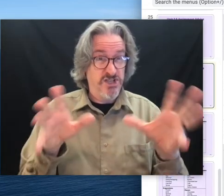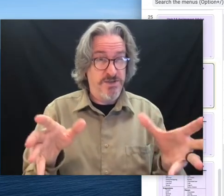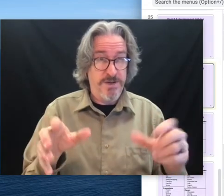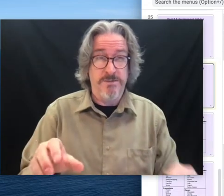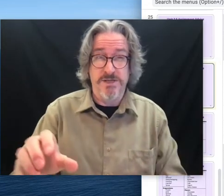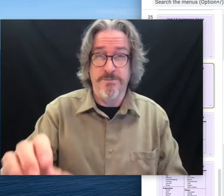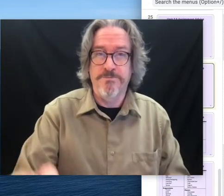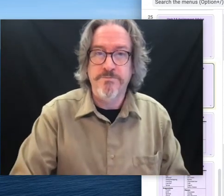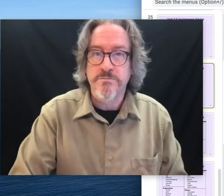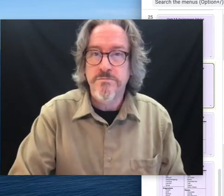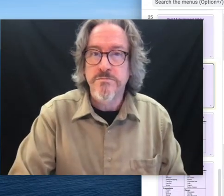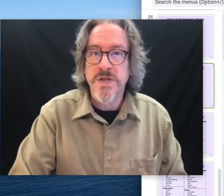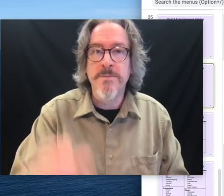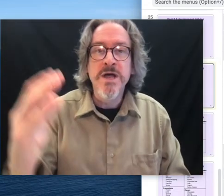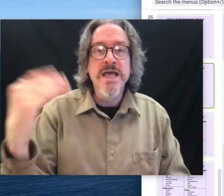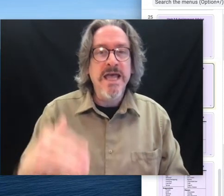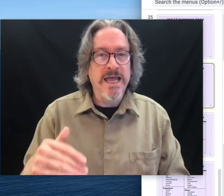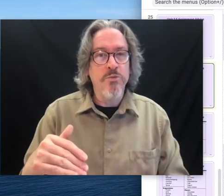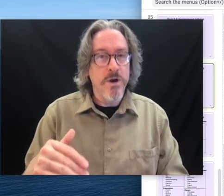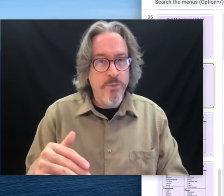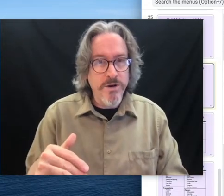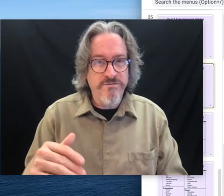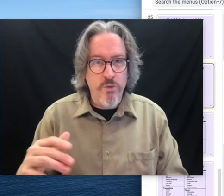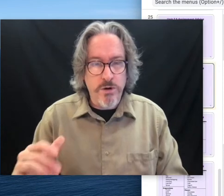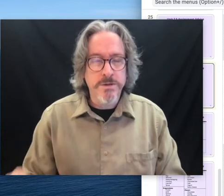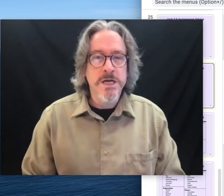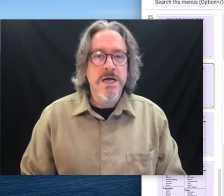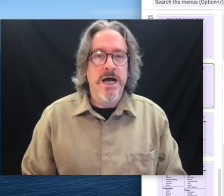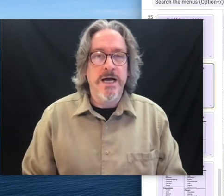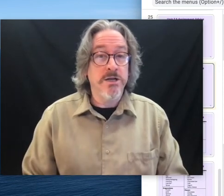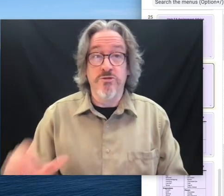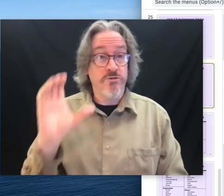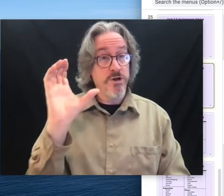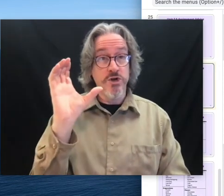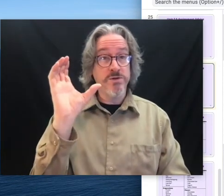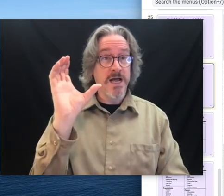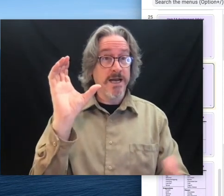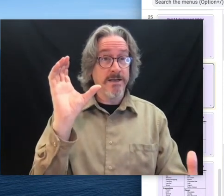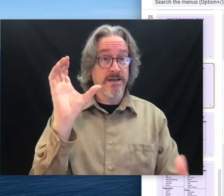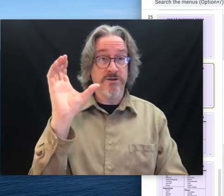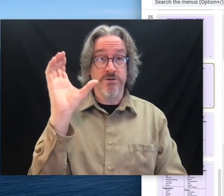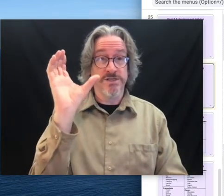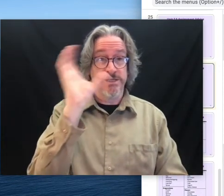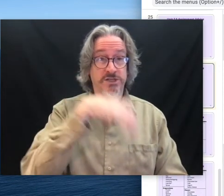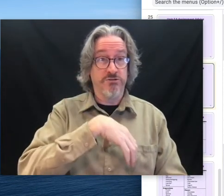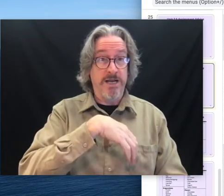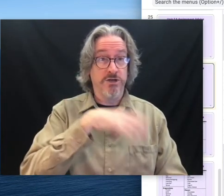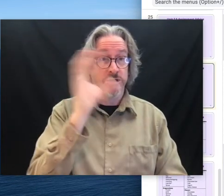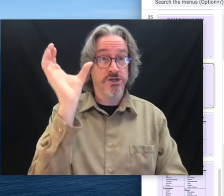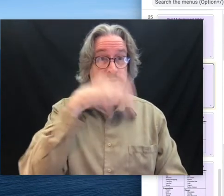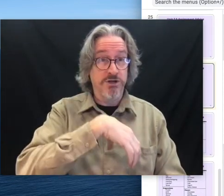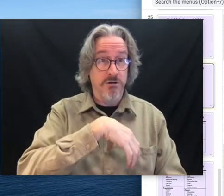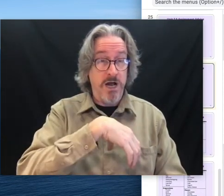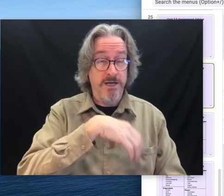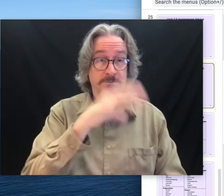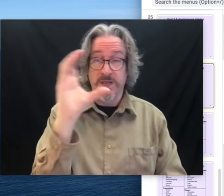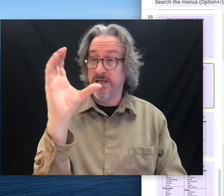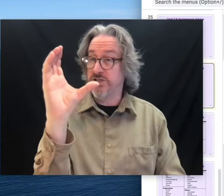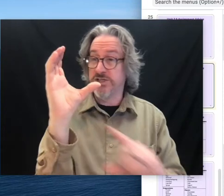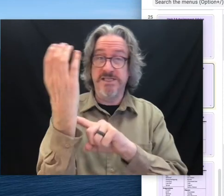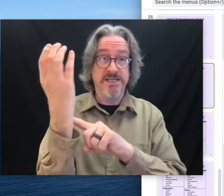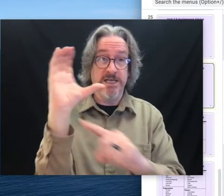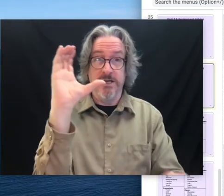these, just to pick up some. And in 1.4, the new sign that they've introduced is strange or odd.